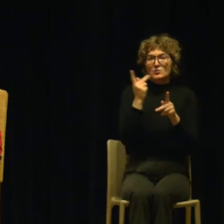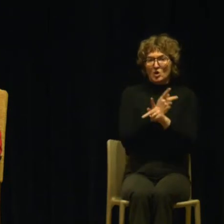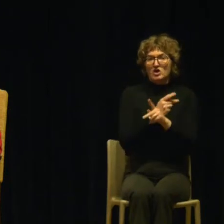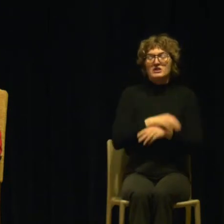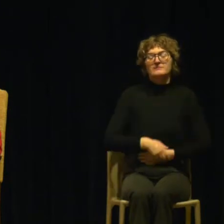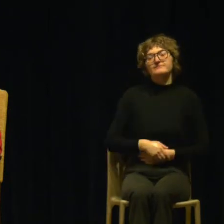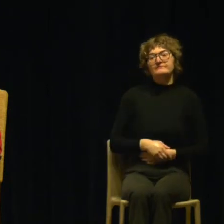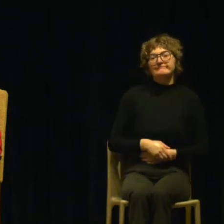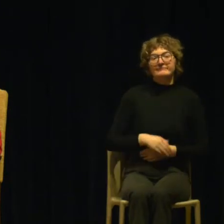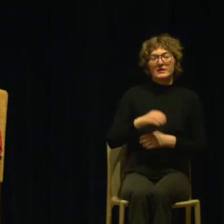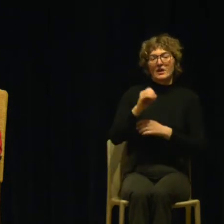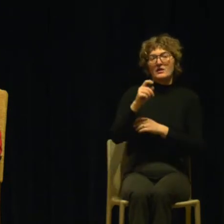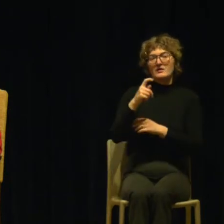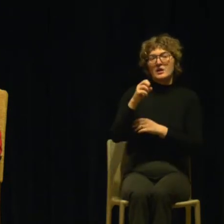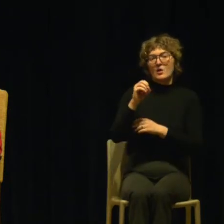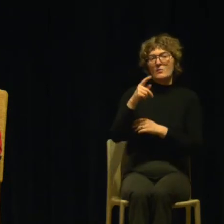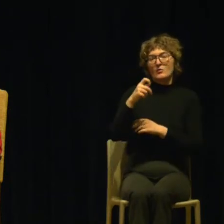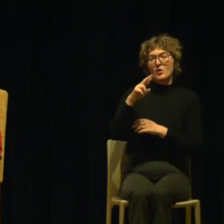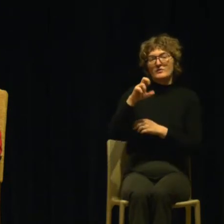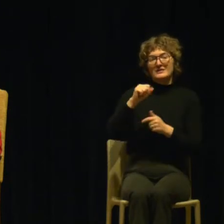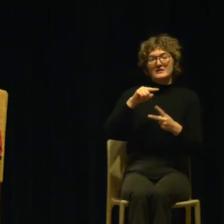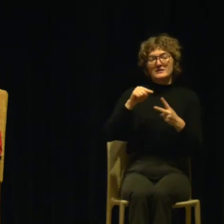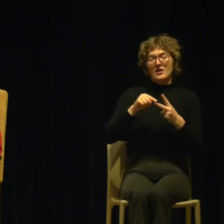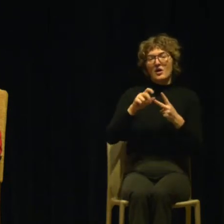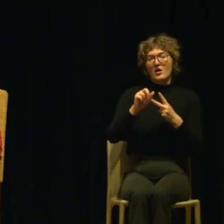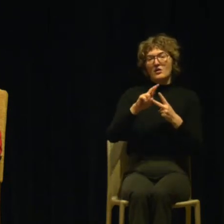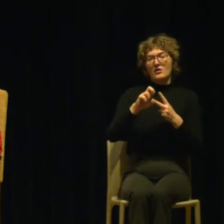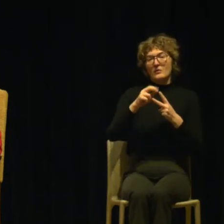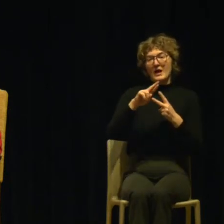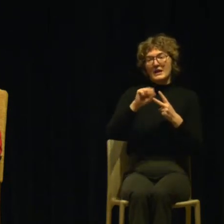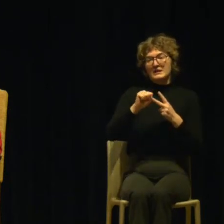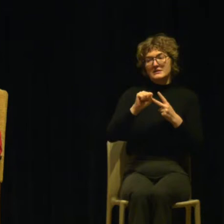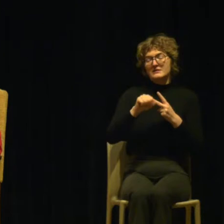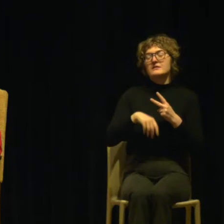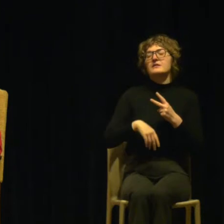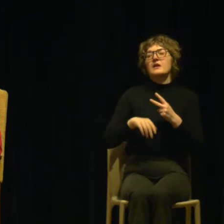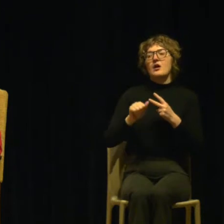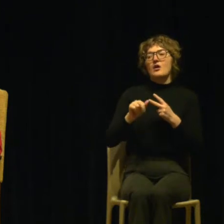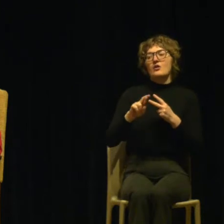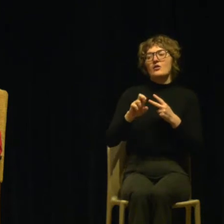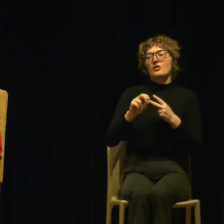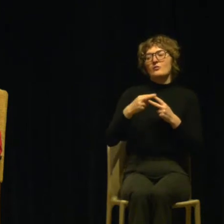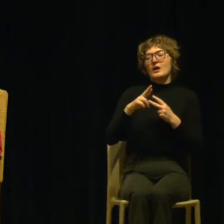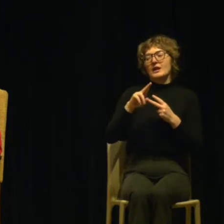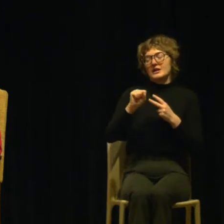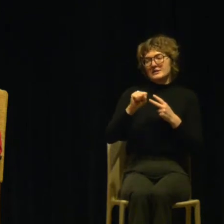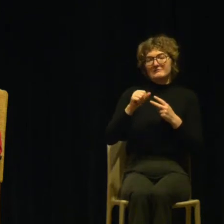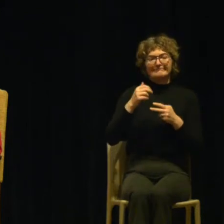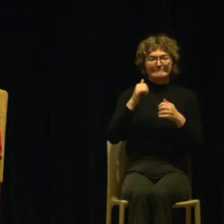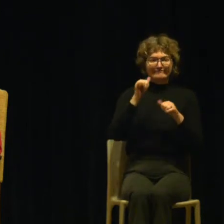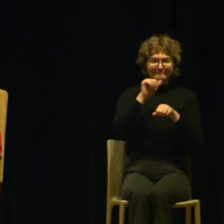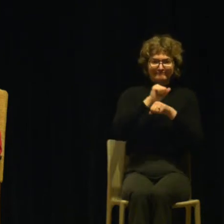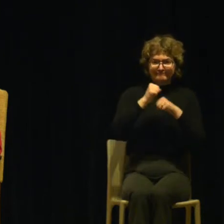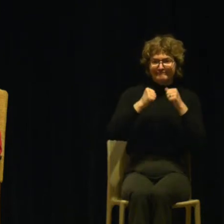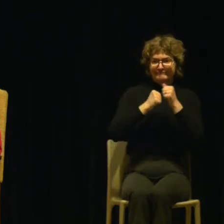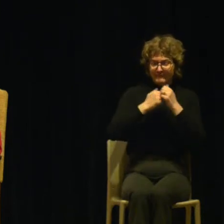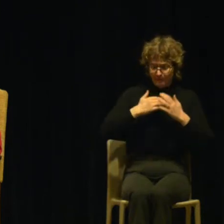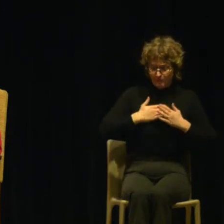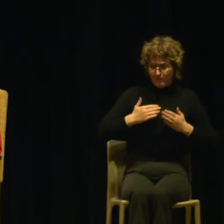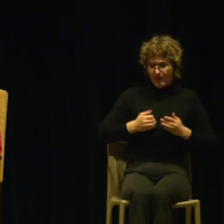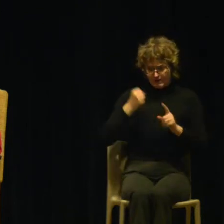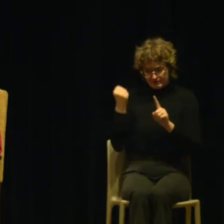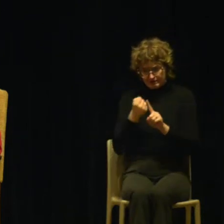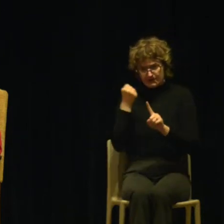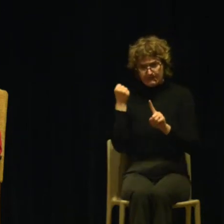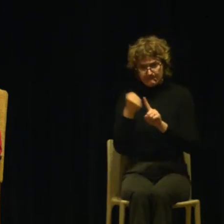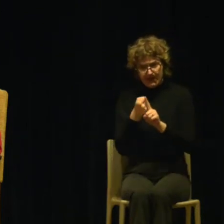know, osteoporosis, arthritis, all of the ways in which the very kind of infrastructure of your body is affected. And so I would love,